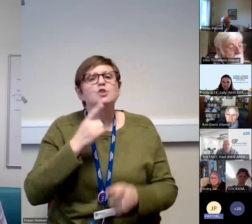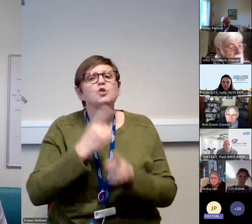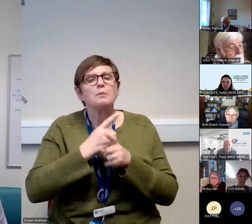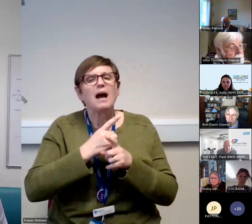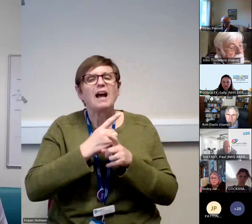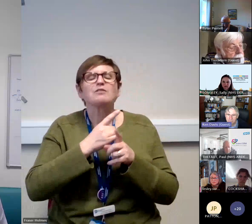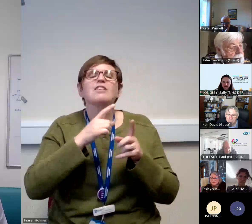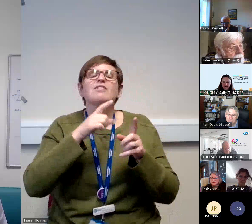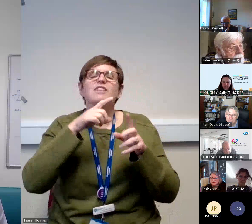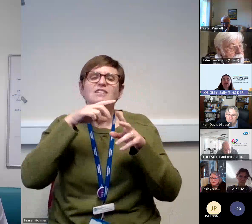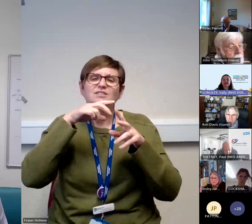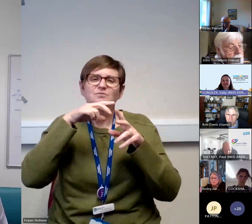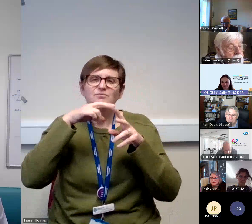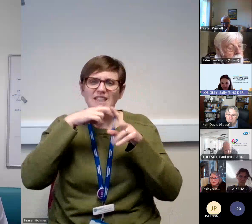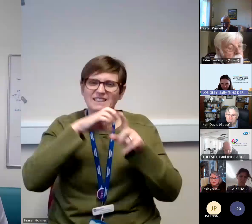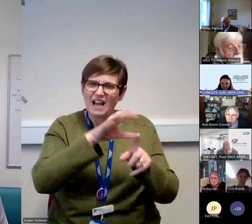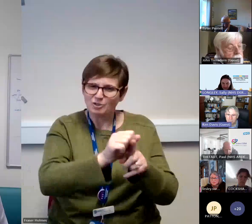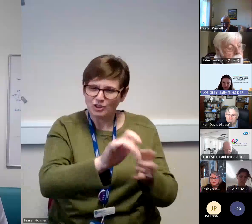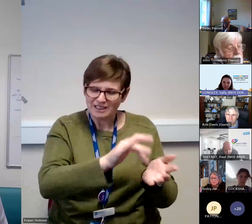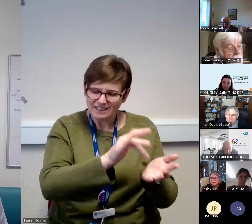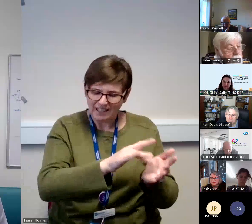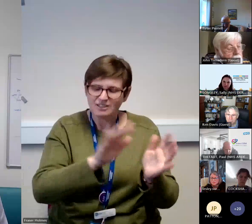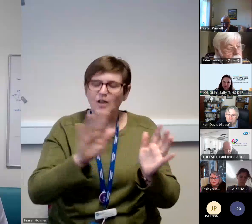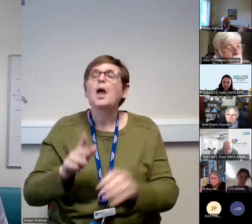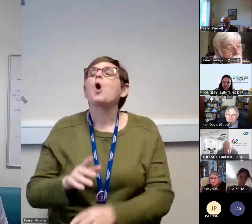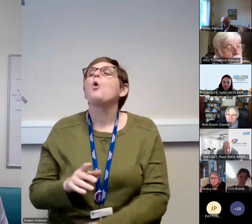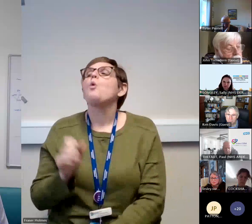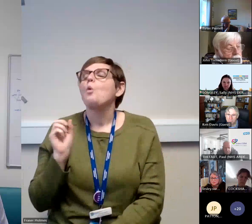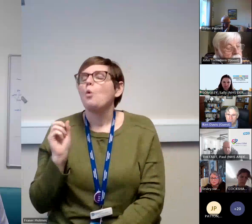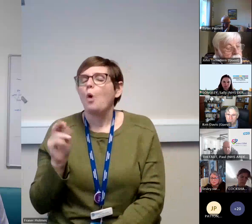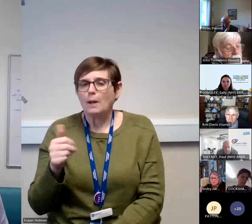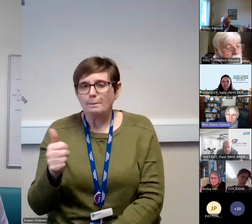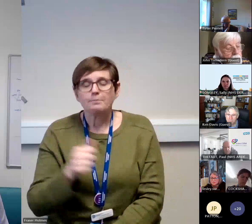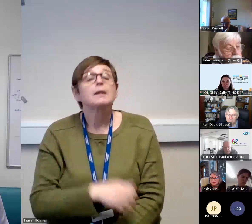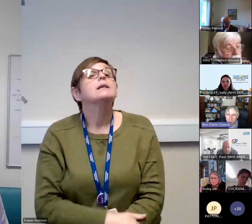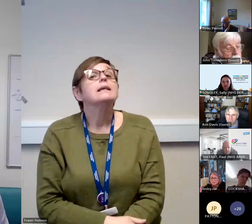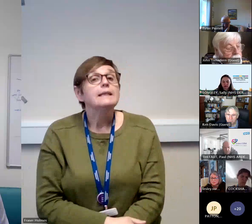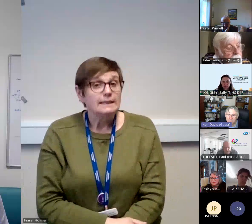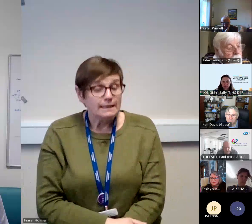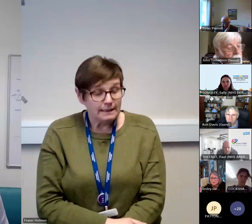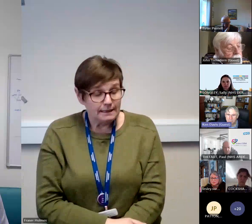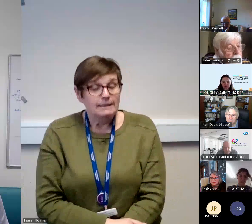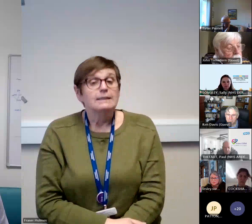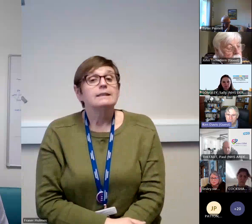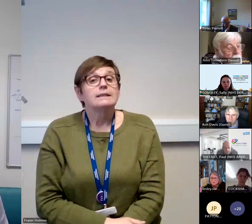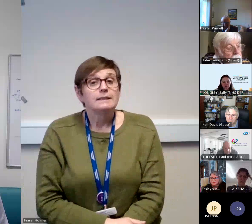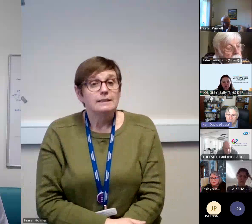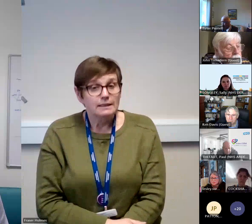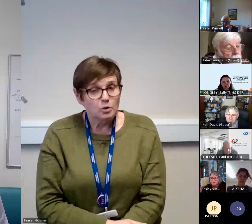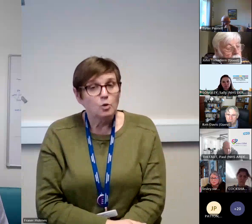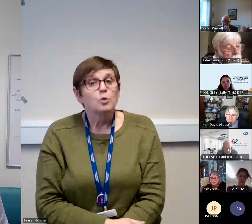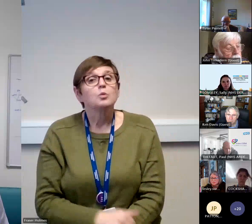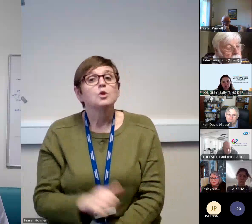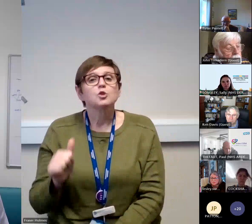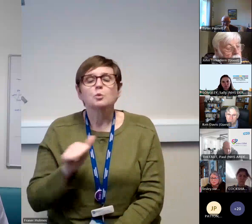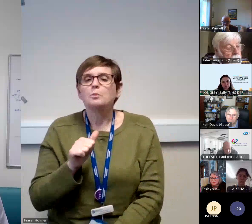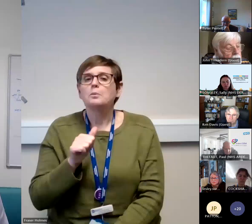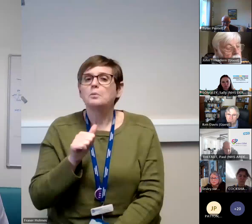Centre. Oh, great. Yes, absolutely. So we should be able to